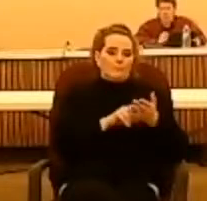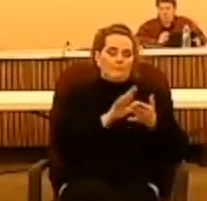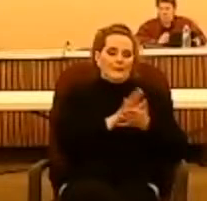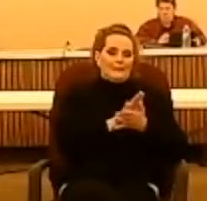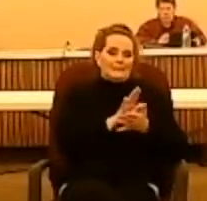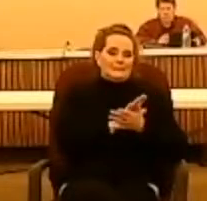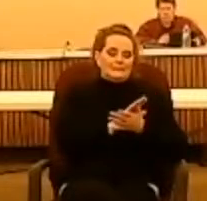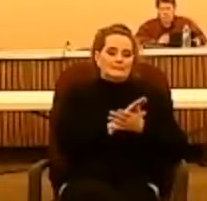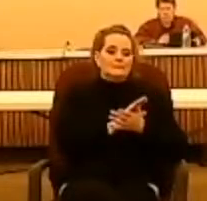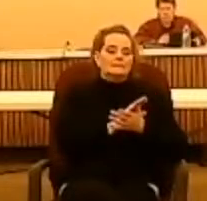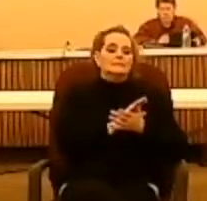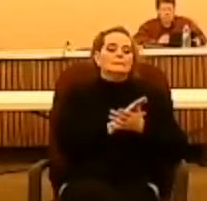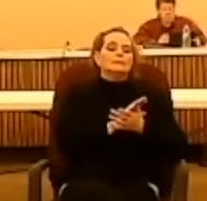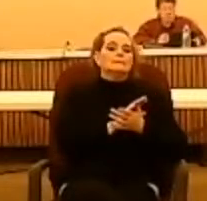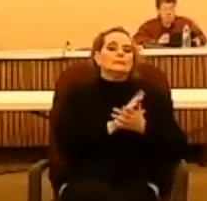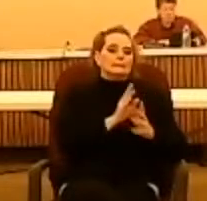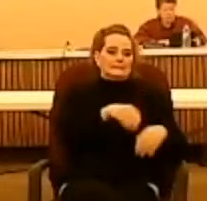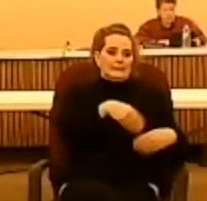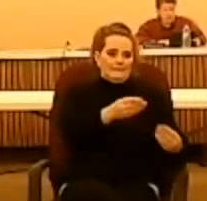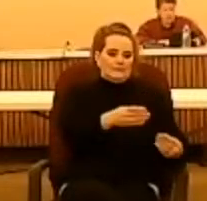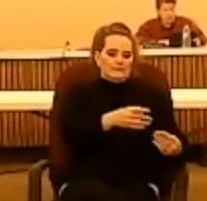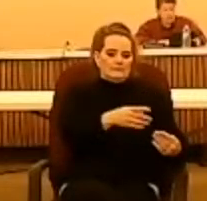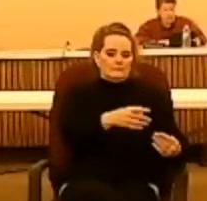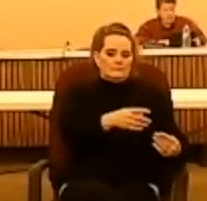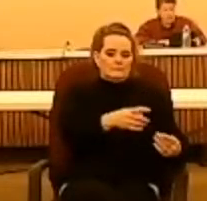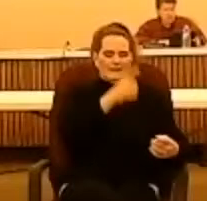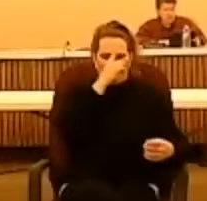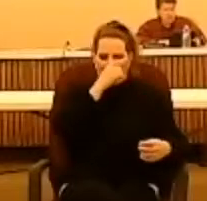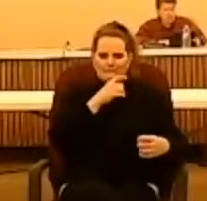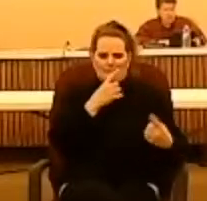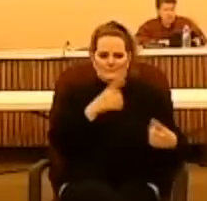I think they're doing it soon.